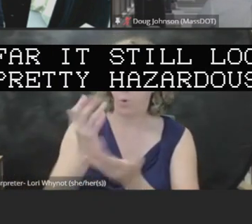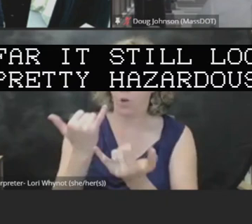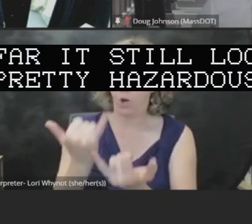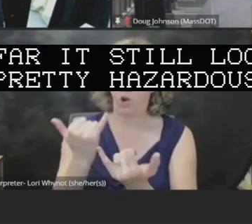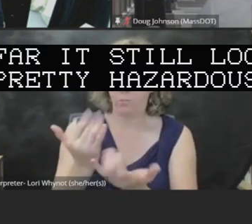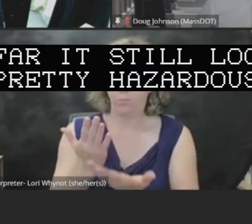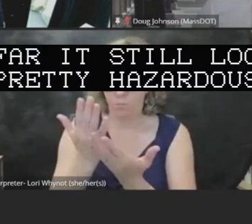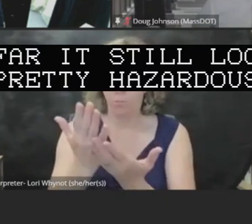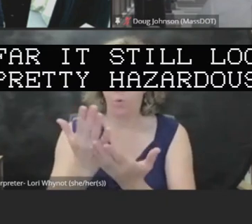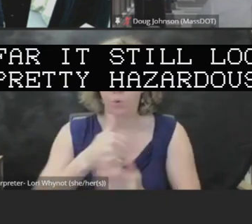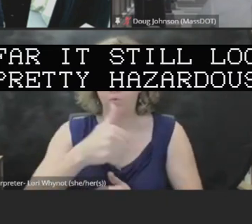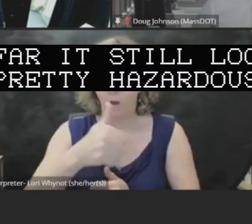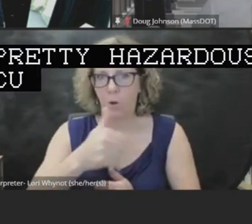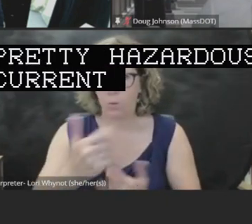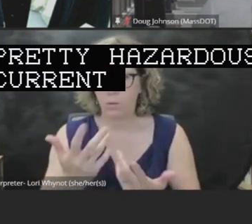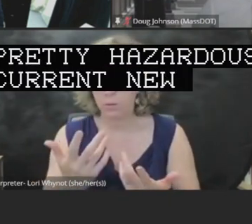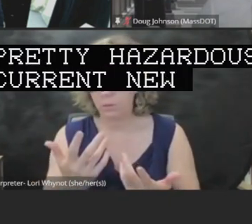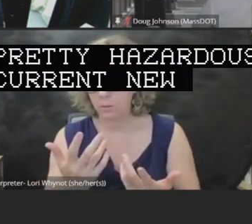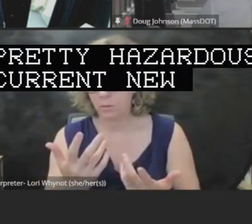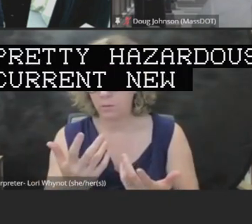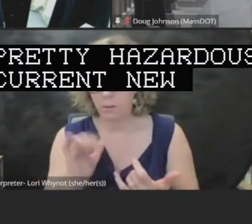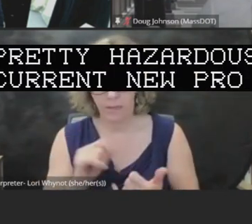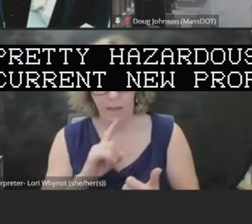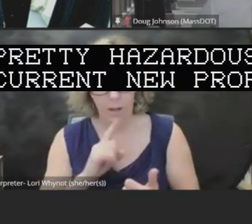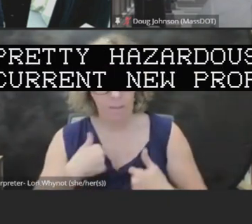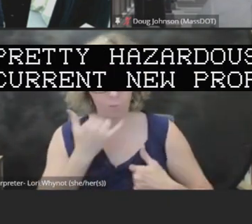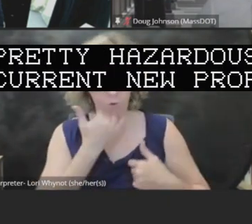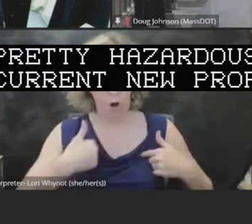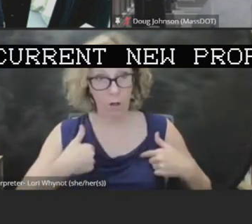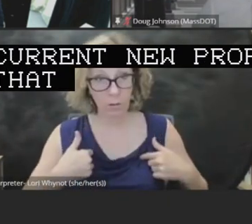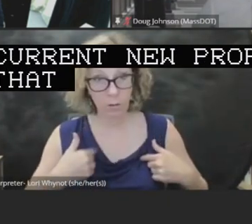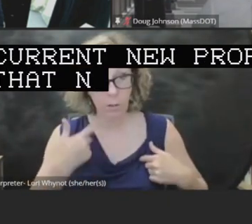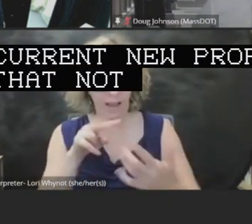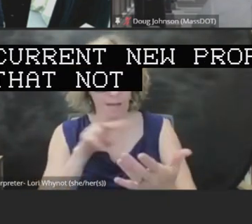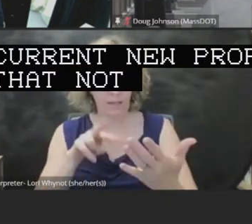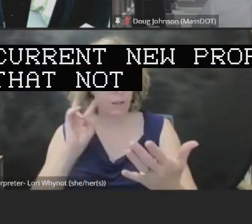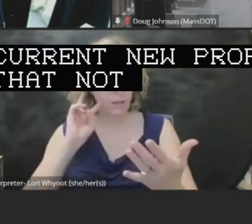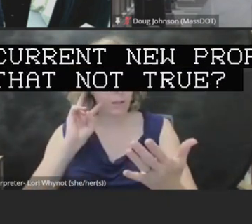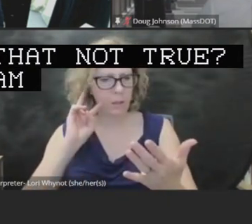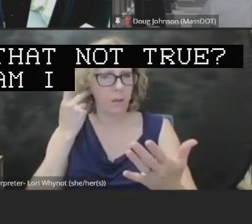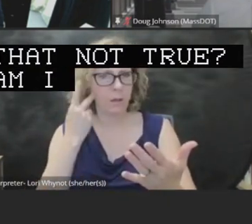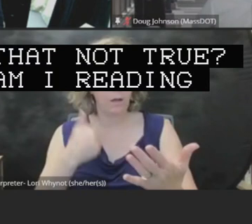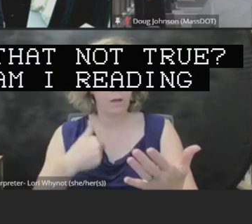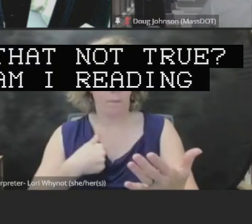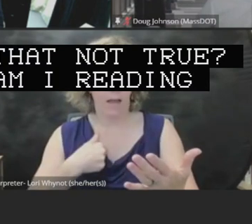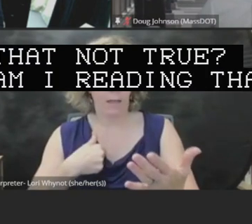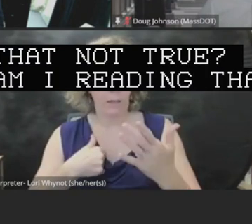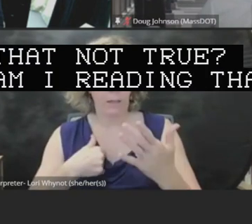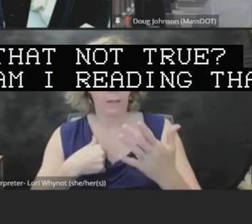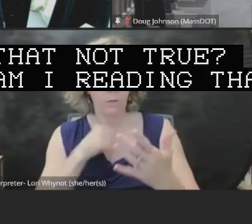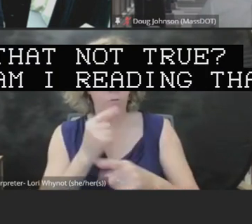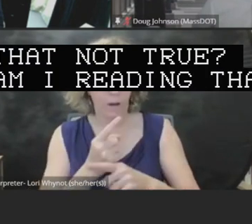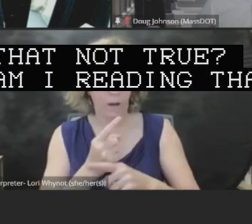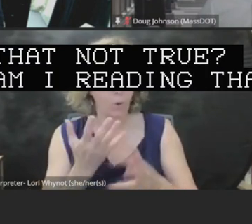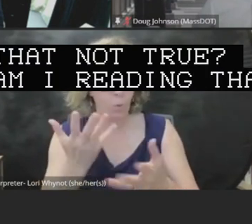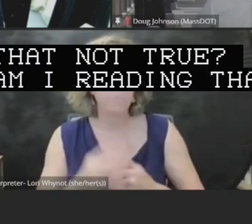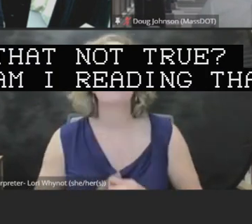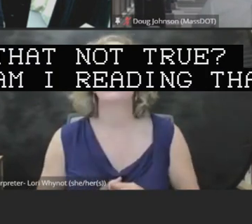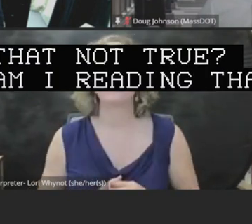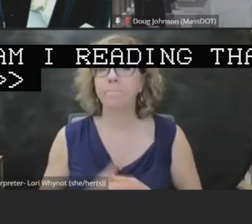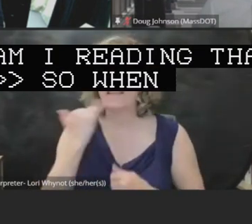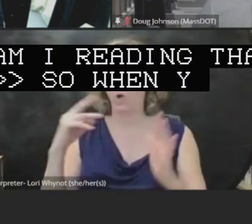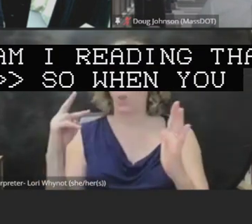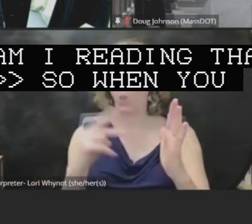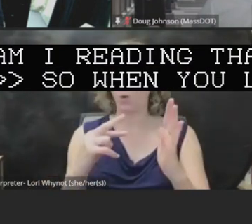based on your current route. Is that not true? Am I reading that incorrectly? Or? So when you look at the draft